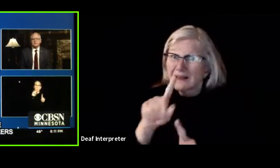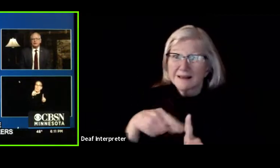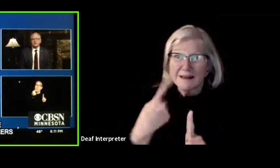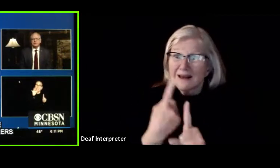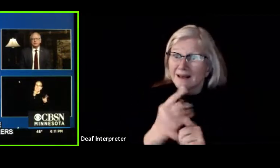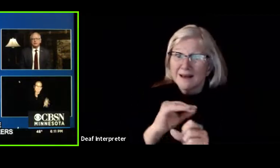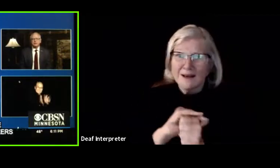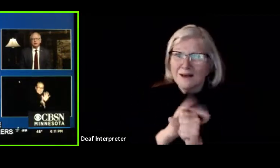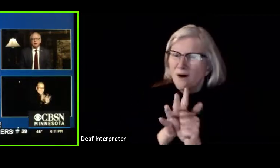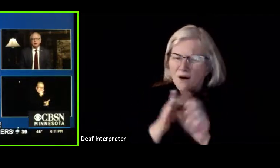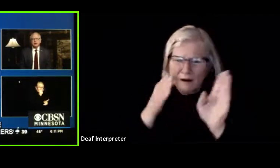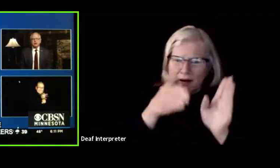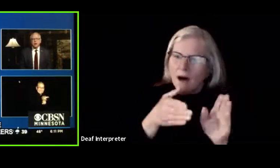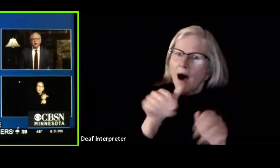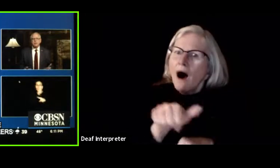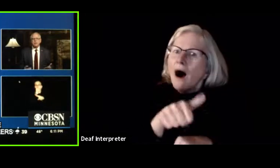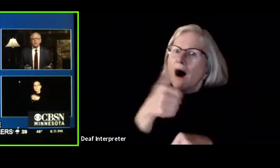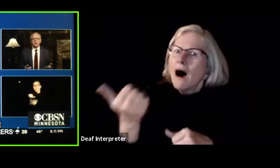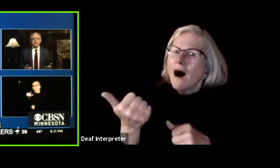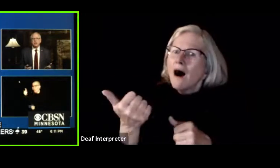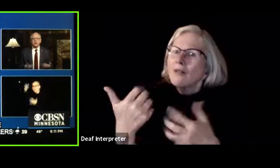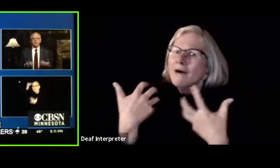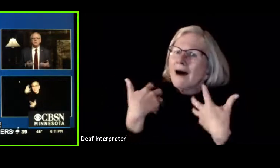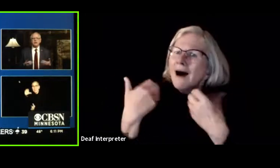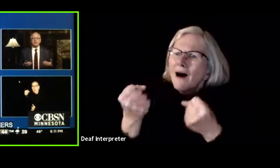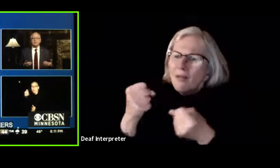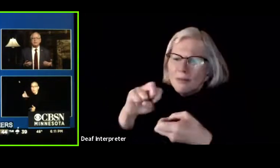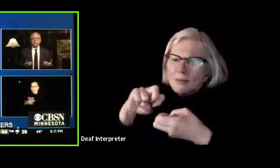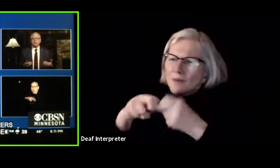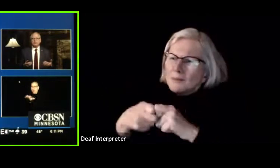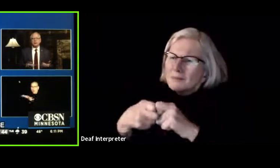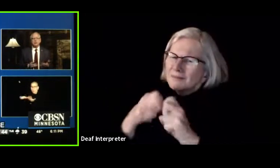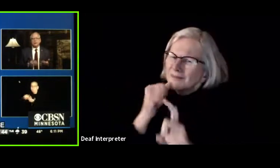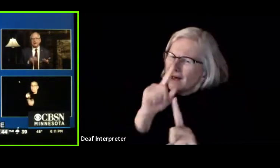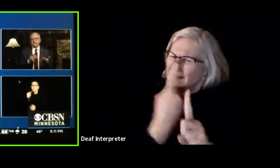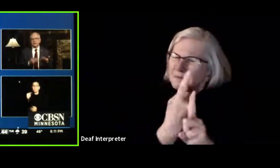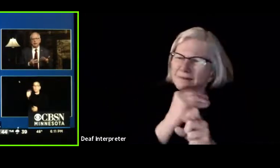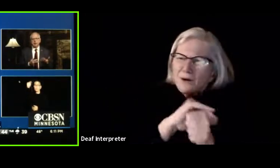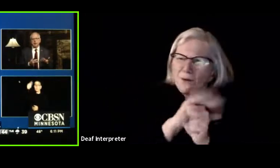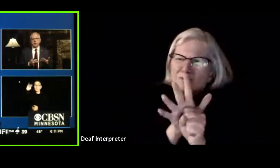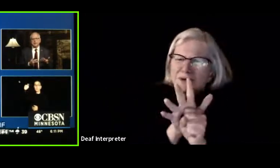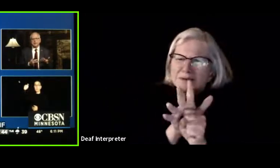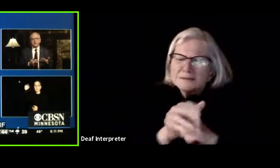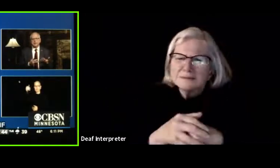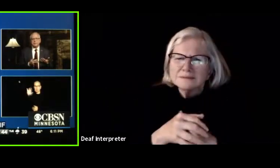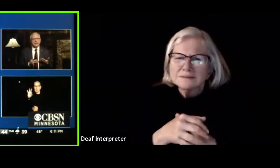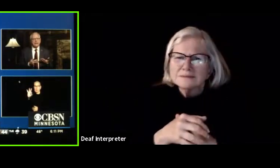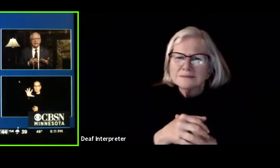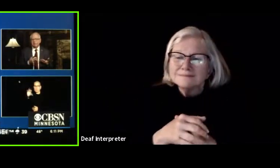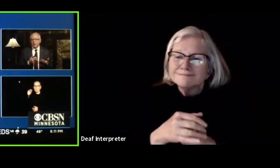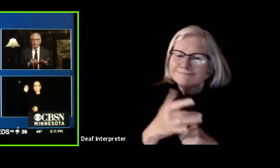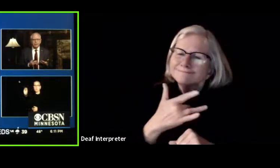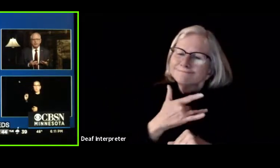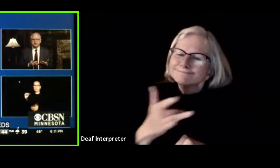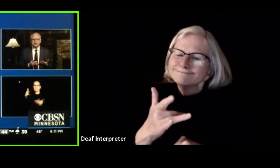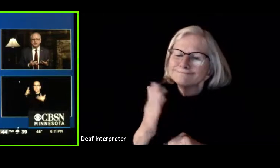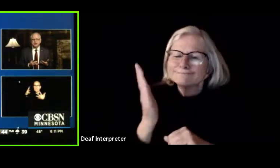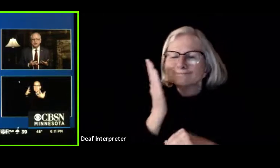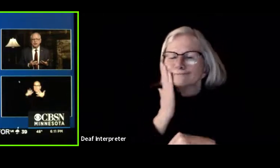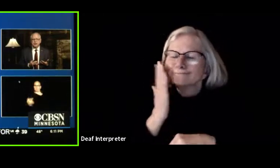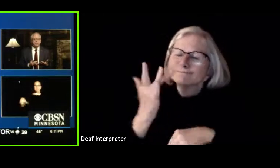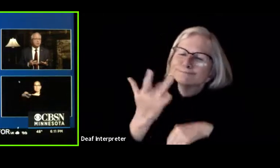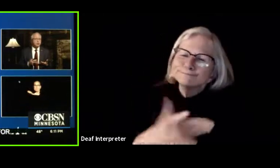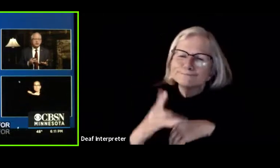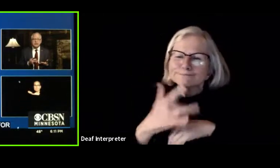95 beds in use. Normally, those are beds for folks who might have had a broken arm, they might have gallbladder